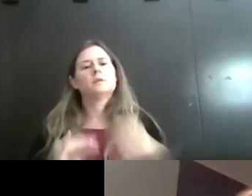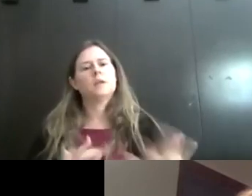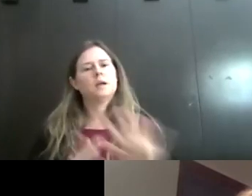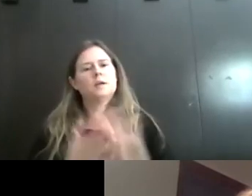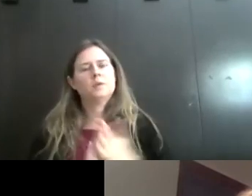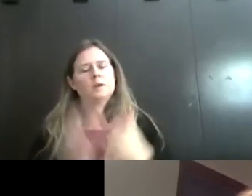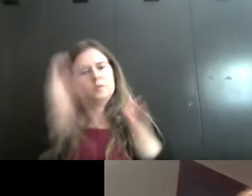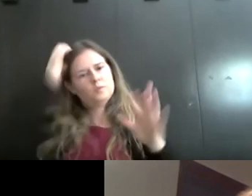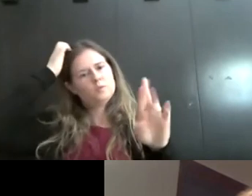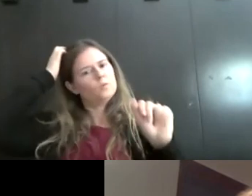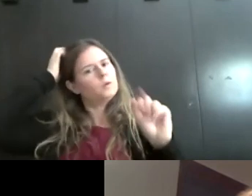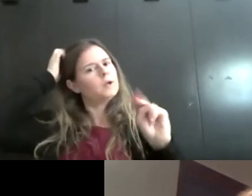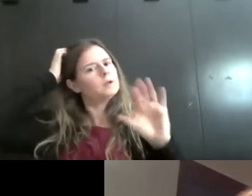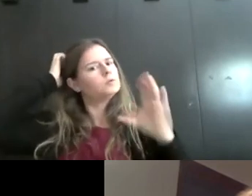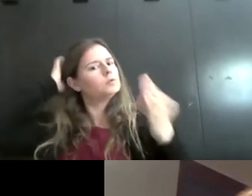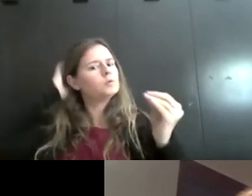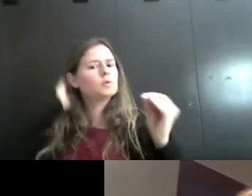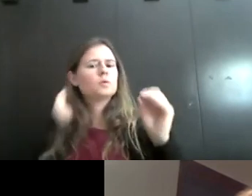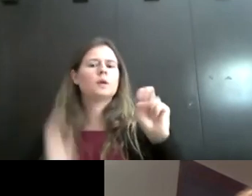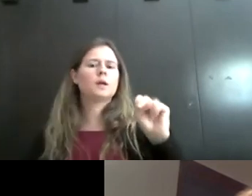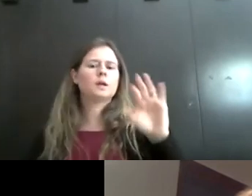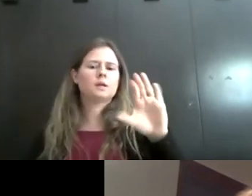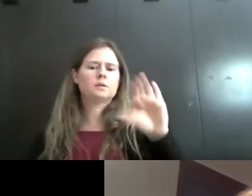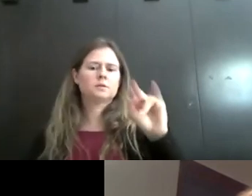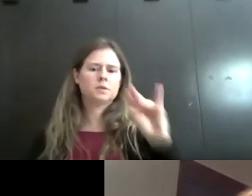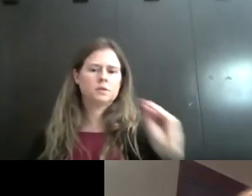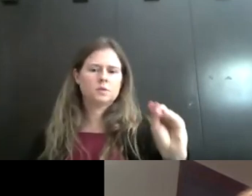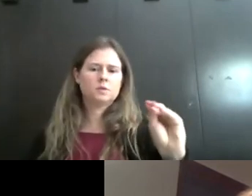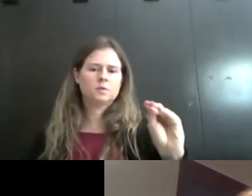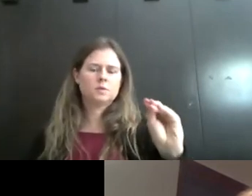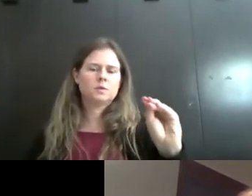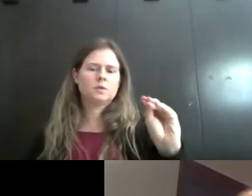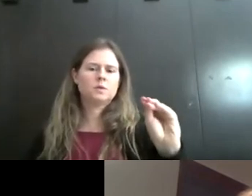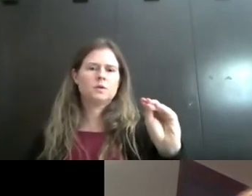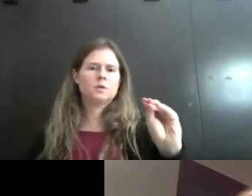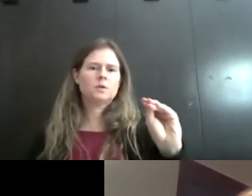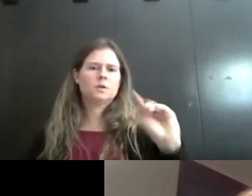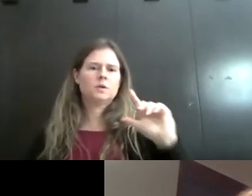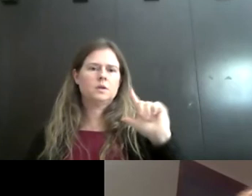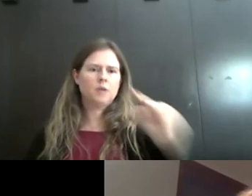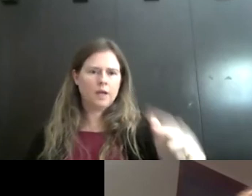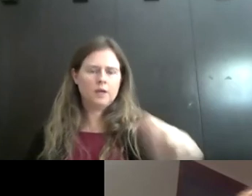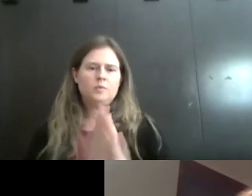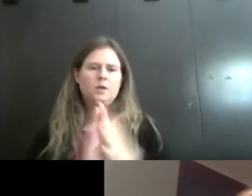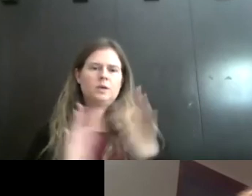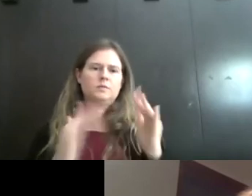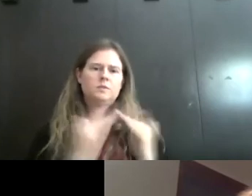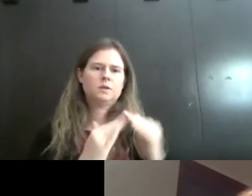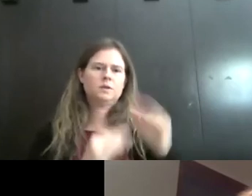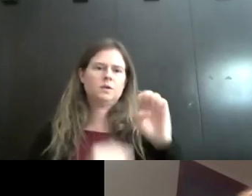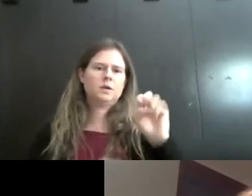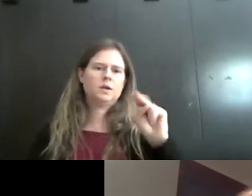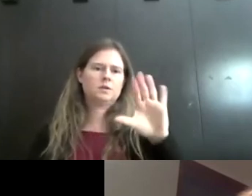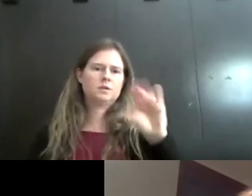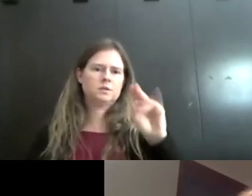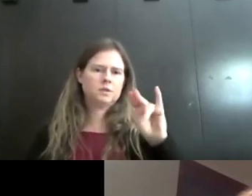Encino. And then in the early 1900s became the town of Encino. So when I say my